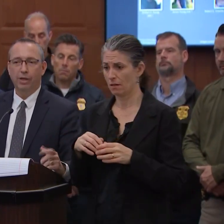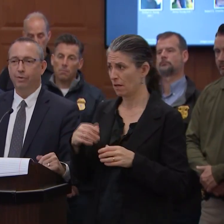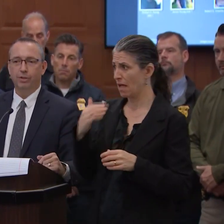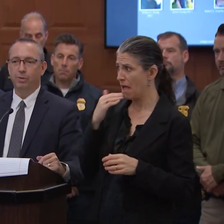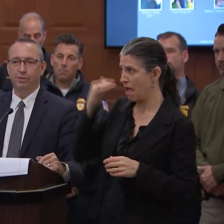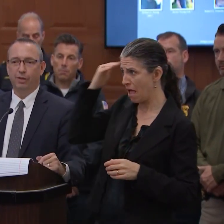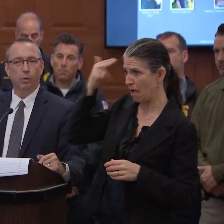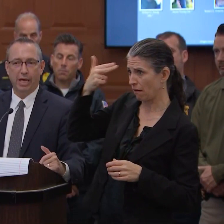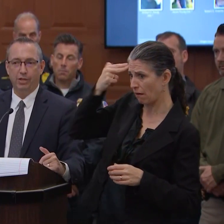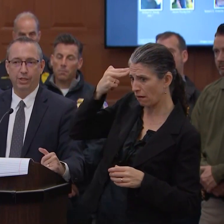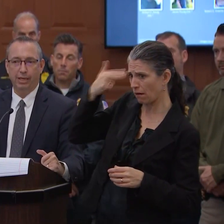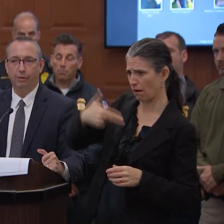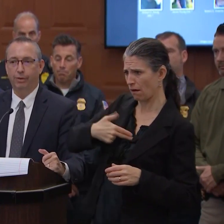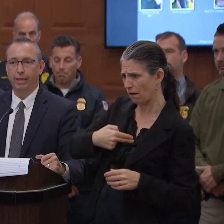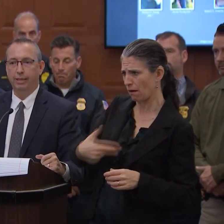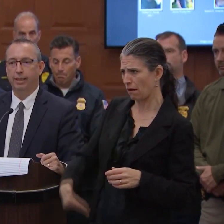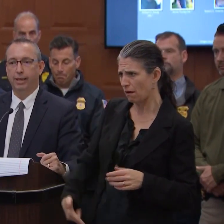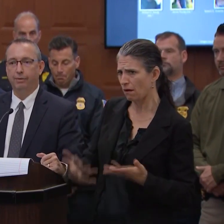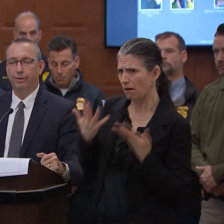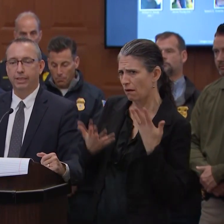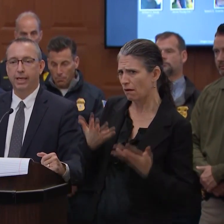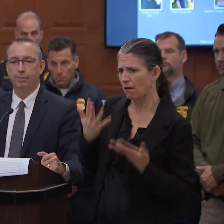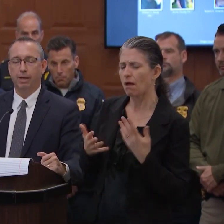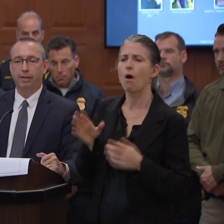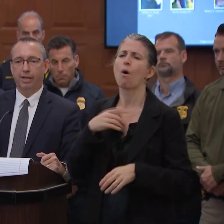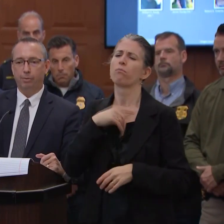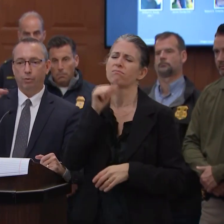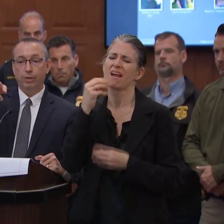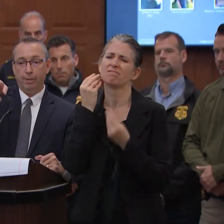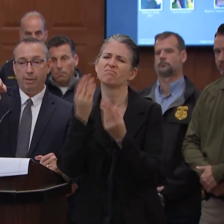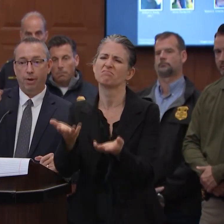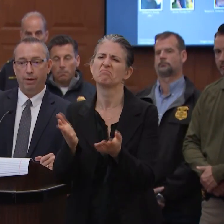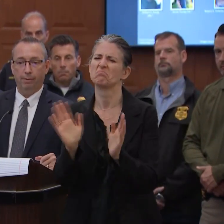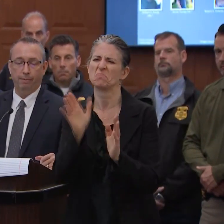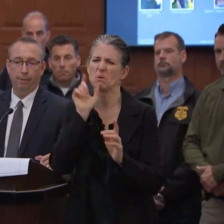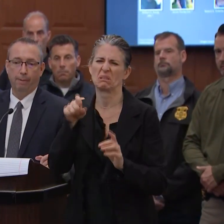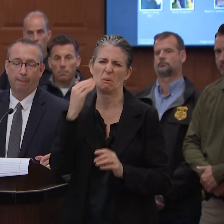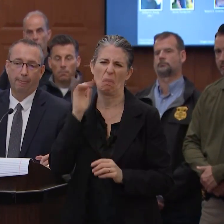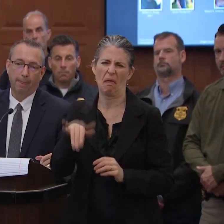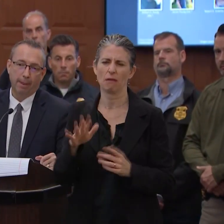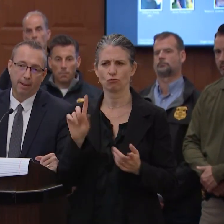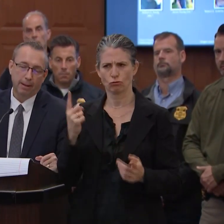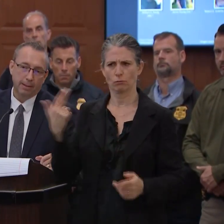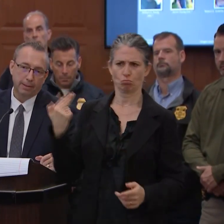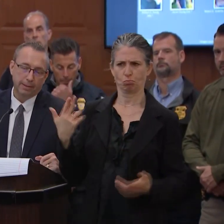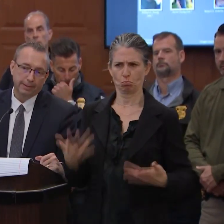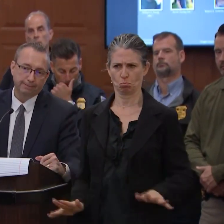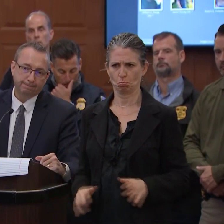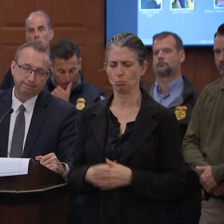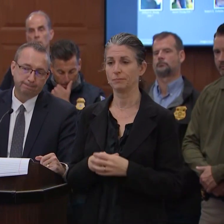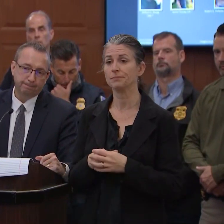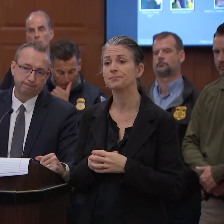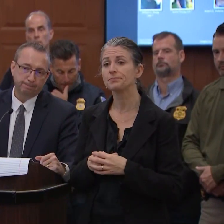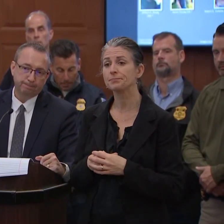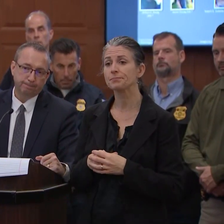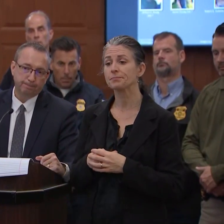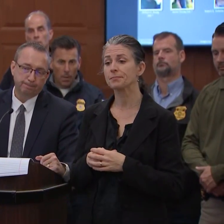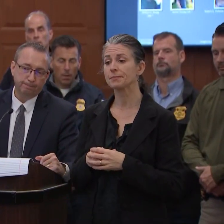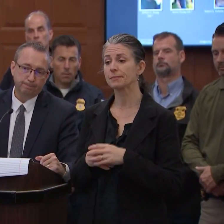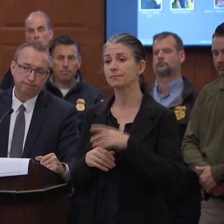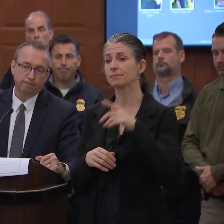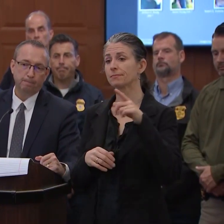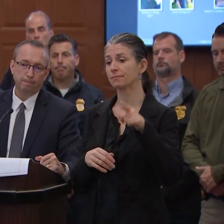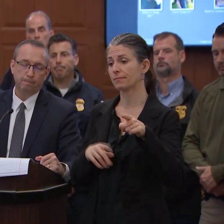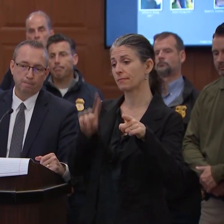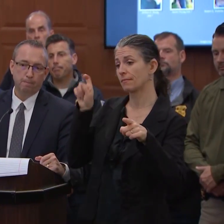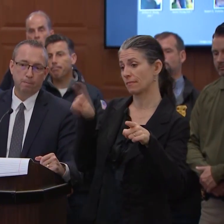I won't give a specific location, I don't think, for today, but kind of moving, ma'am, right here. In terms of the 2 shooting scenes, are investigators